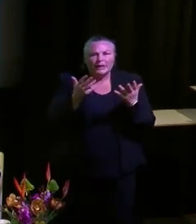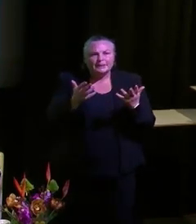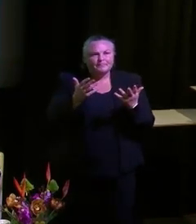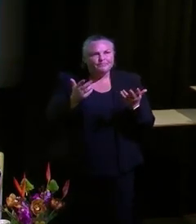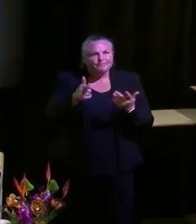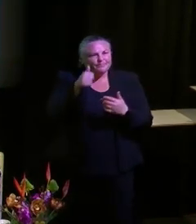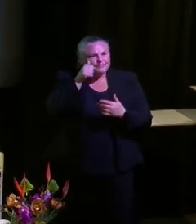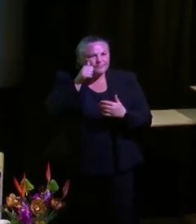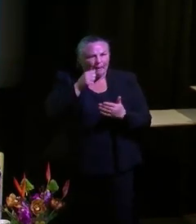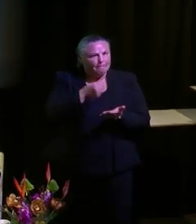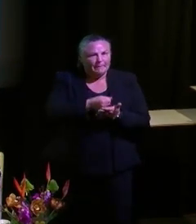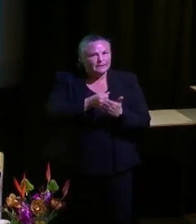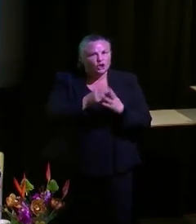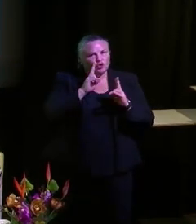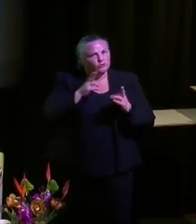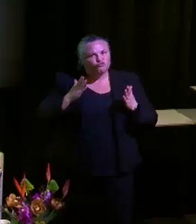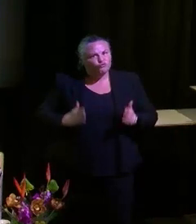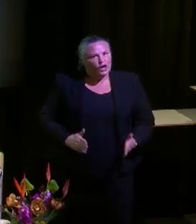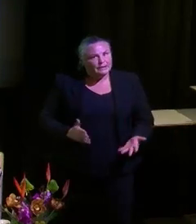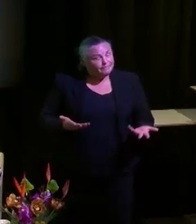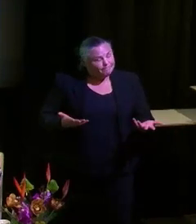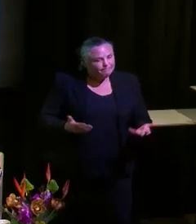even just, you know, basic human rights to be adhered to.